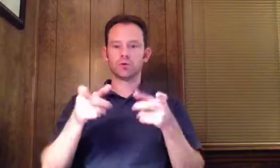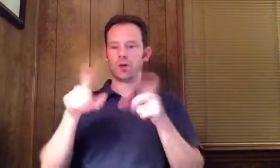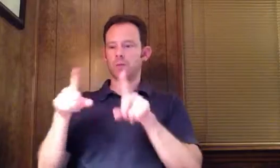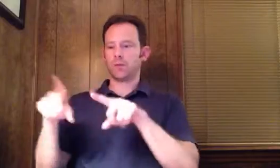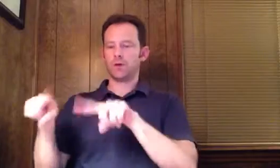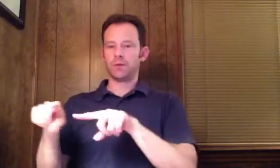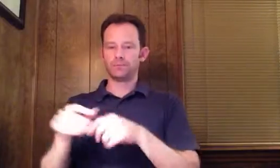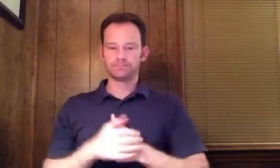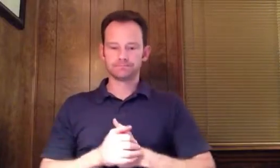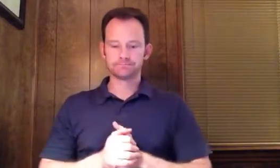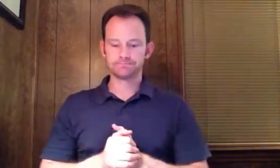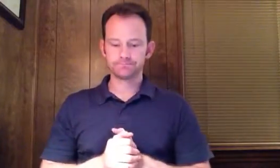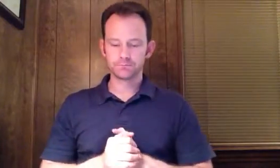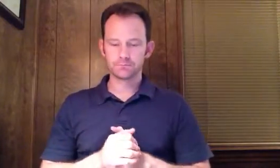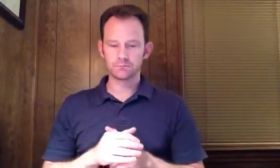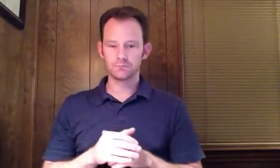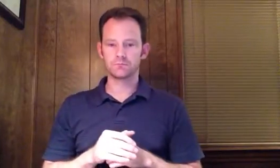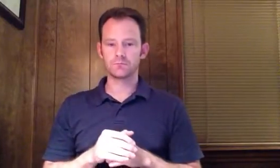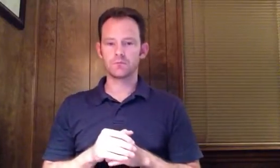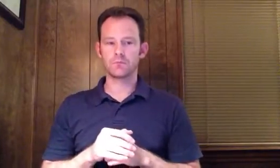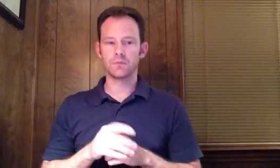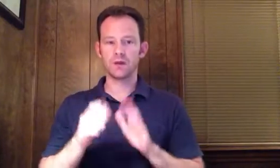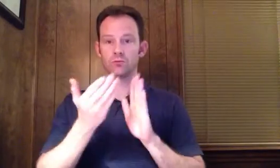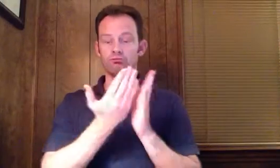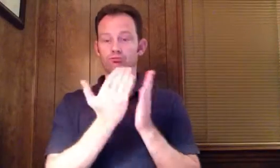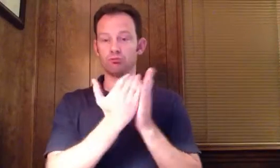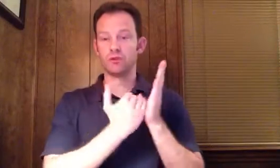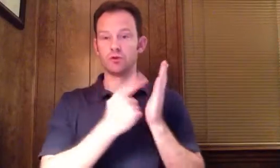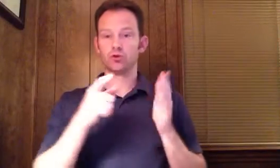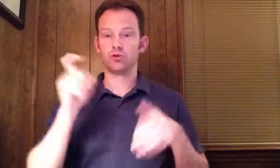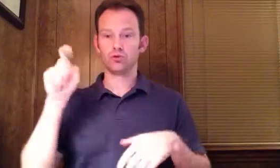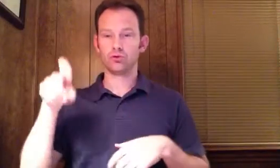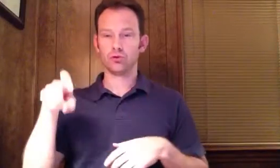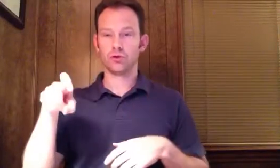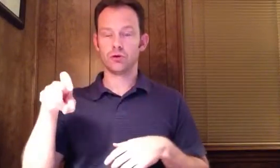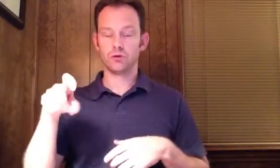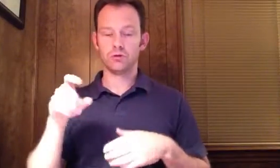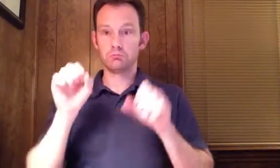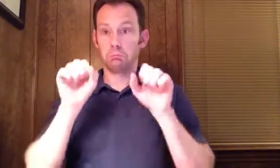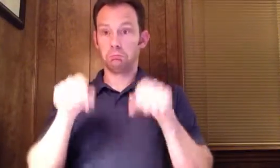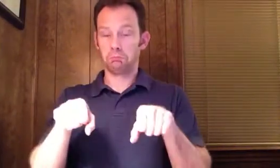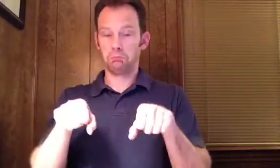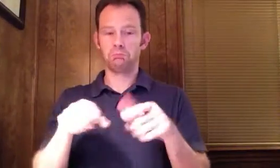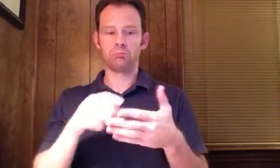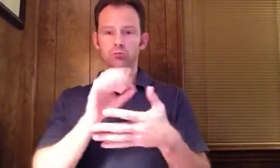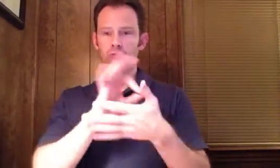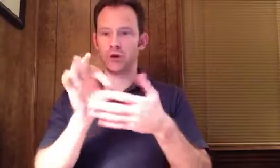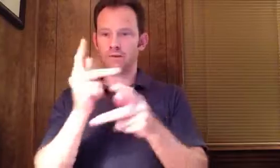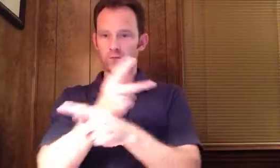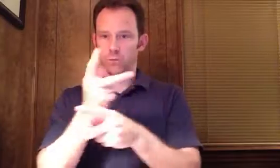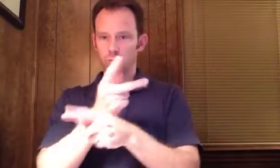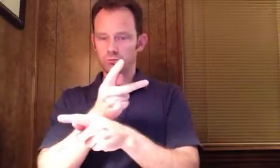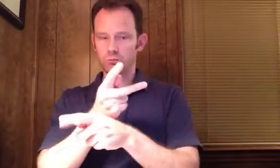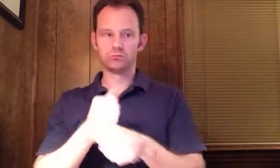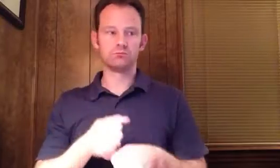in this lesson, you should be able to write the formulas for the reactants, predict the formulas